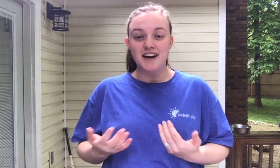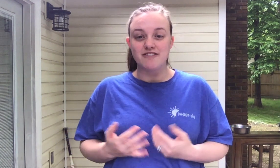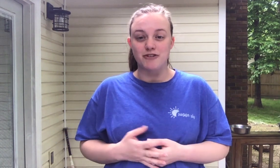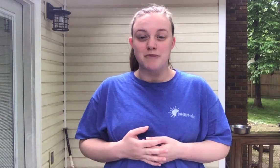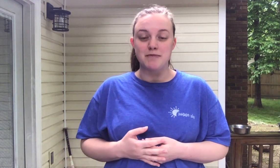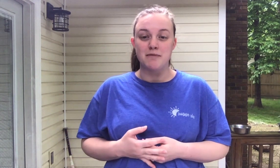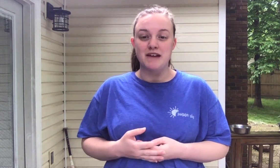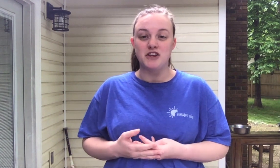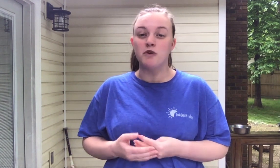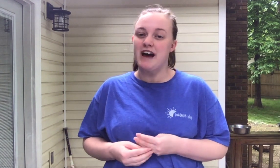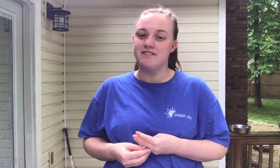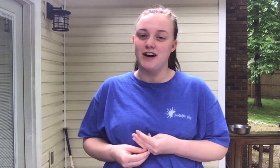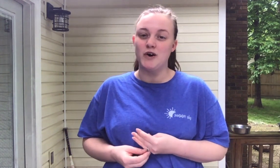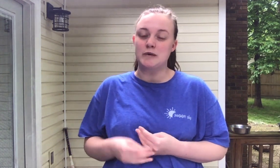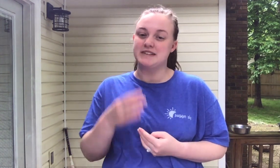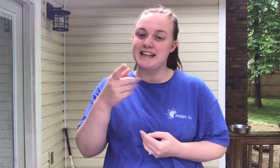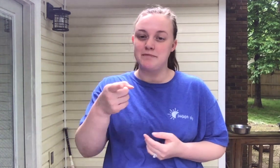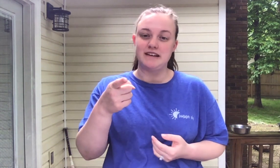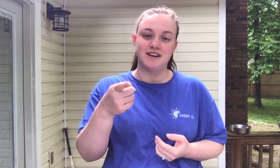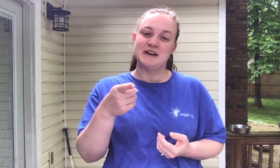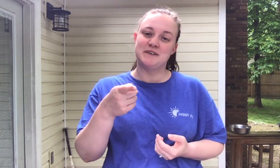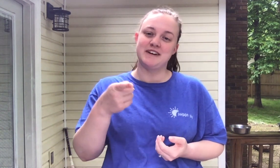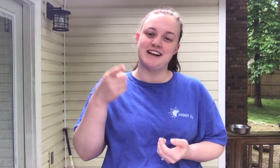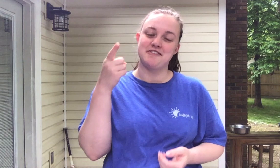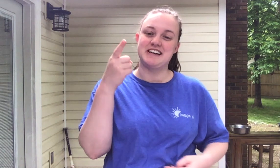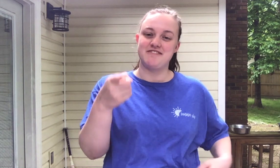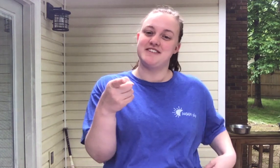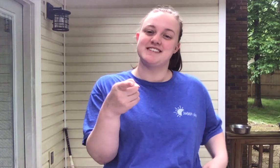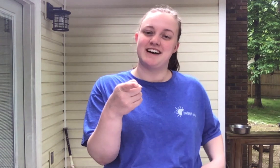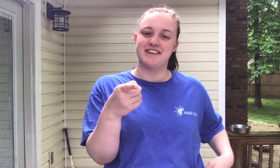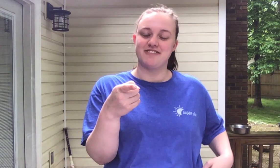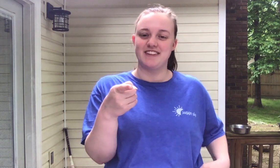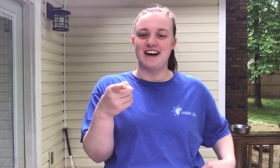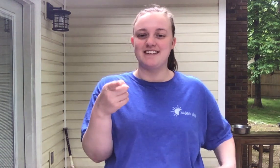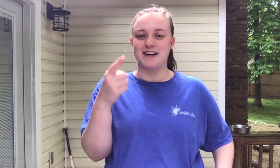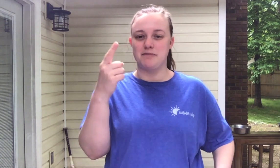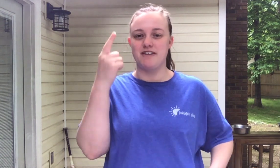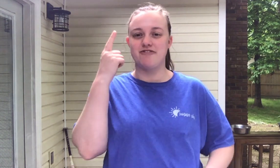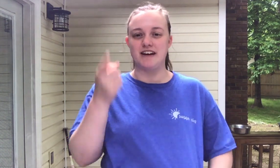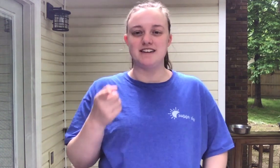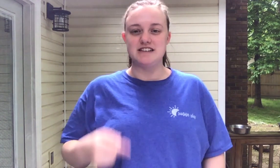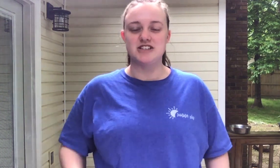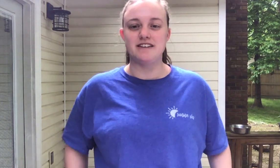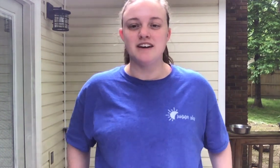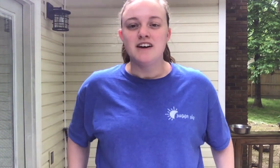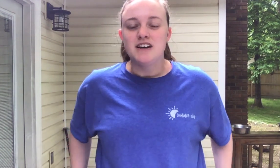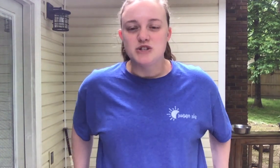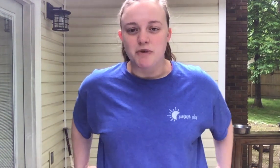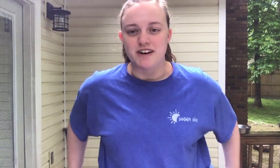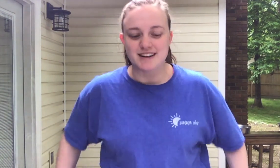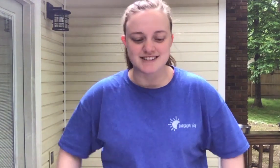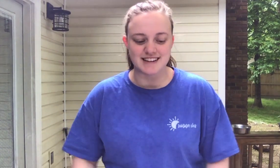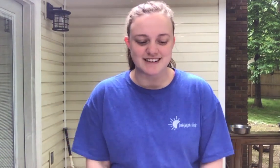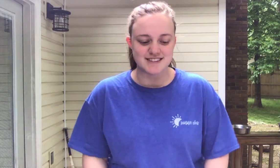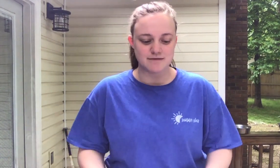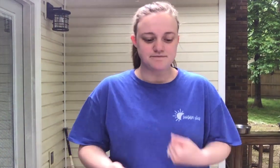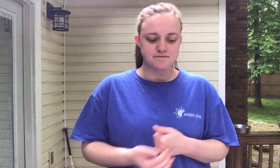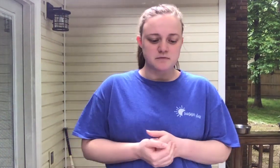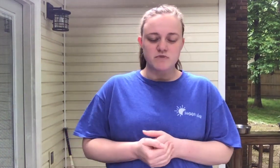for maybe a pet that you have at home, let me know and I will give you the sign for that, and that'll be a fun addition to our next lesson. So we